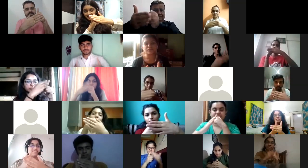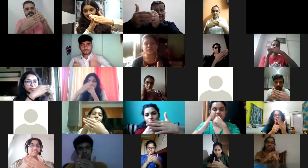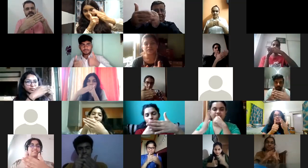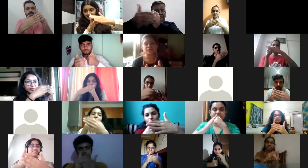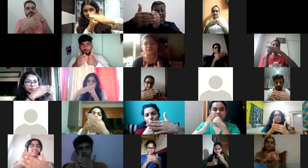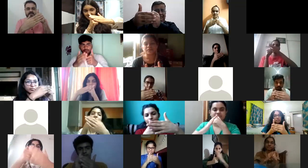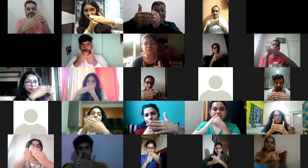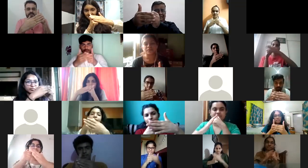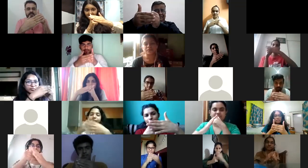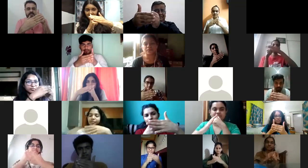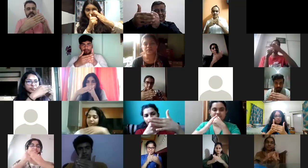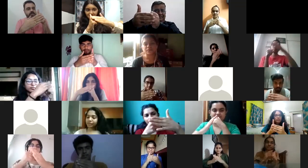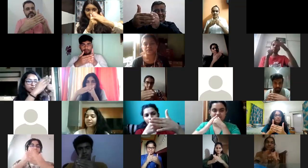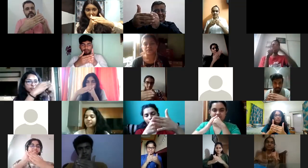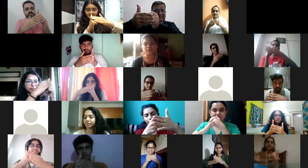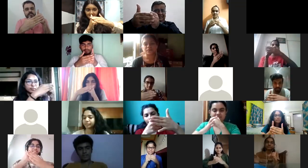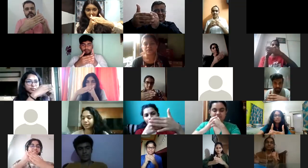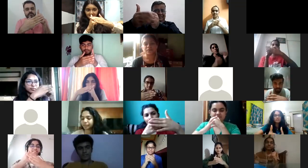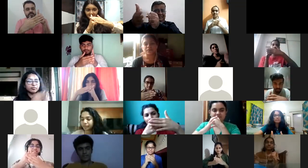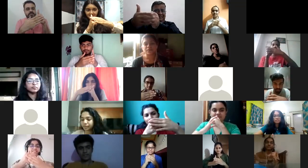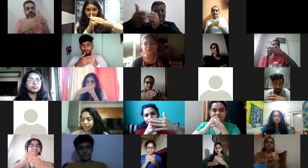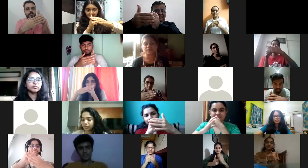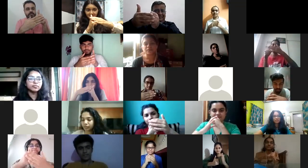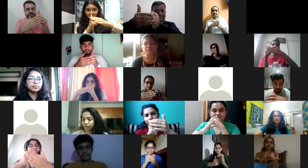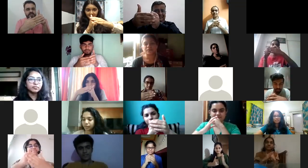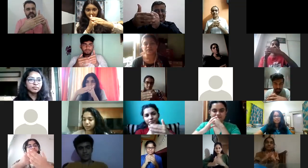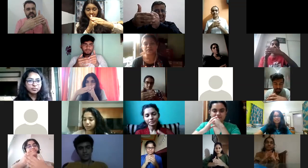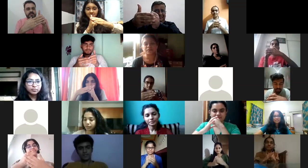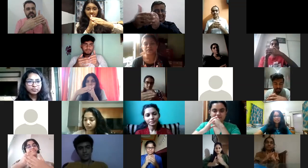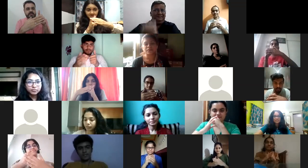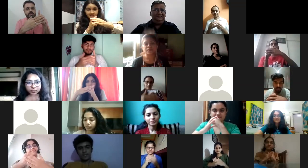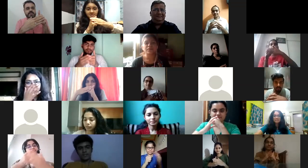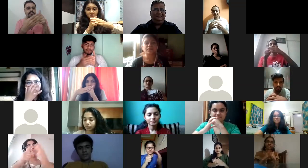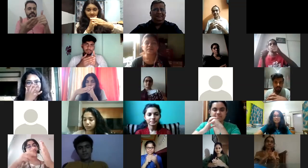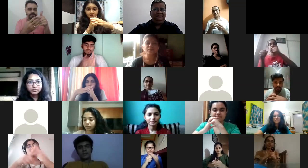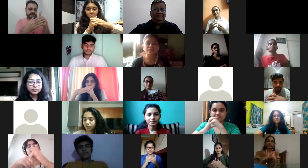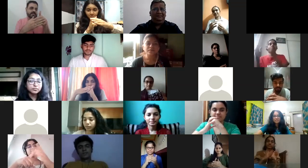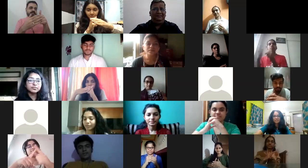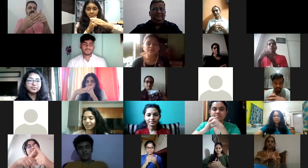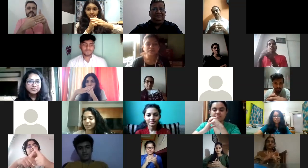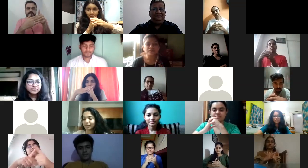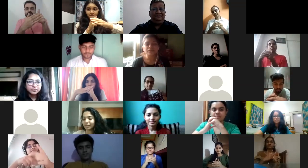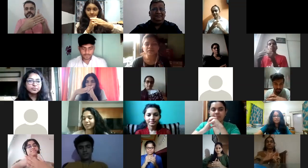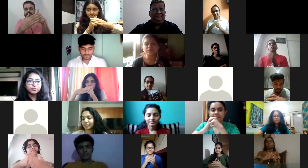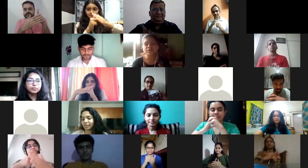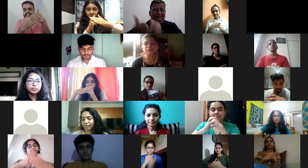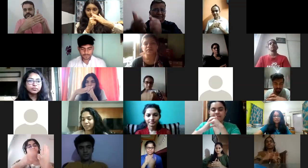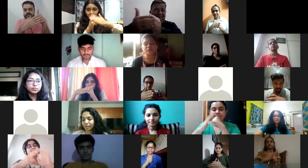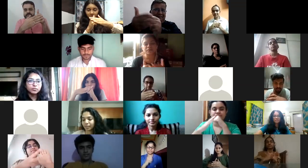it becomes a Thursday. Now there is no logic because we just wanted to differentiate Tuesday from a Thursday. So this is